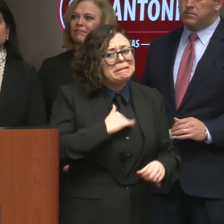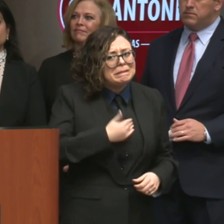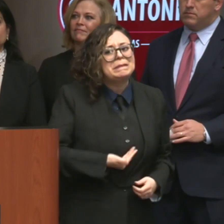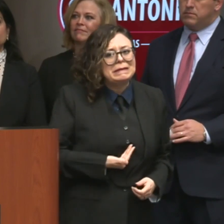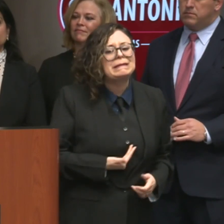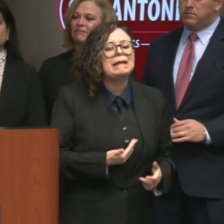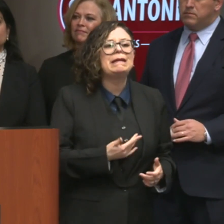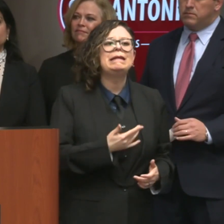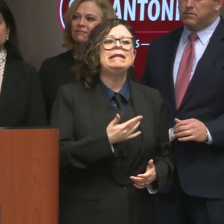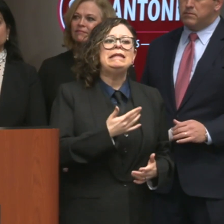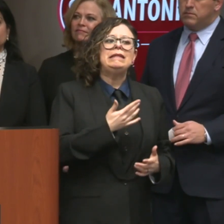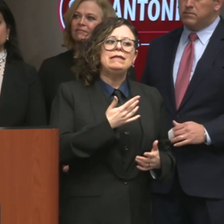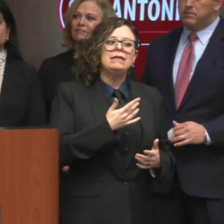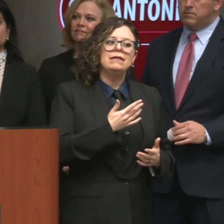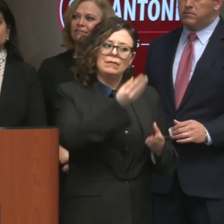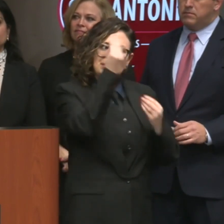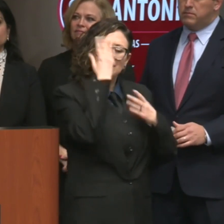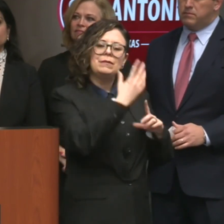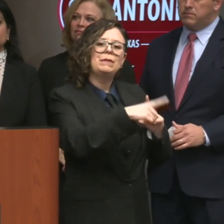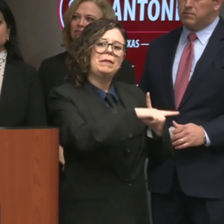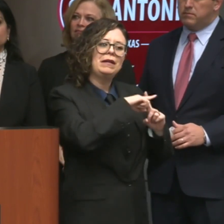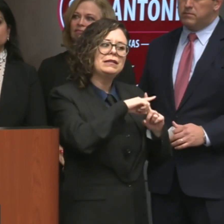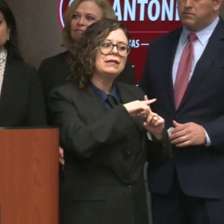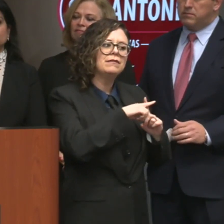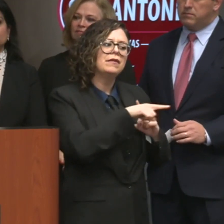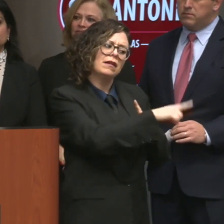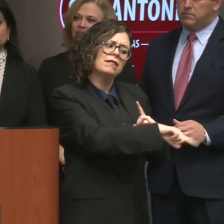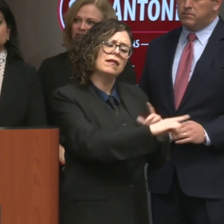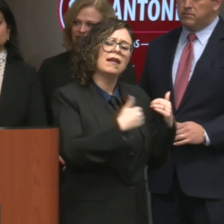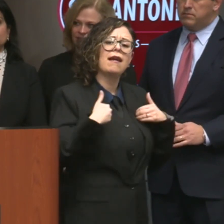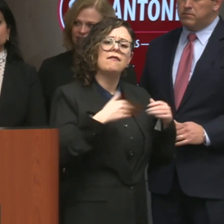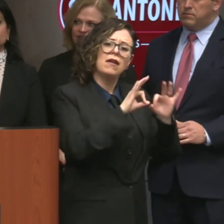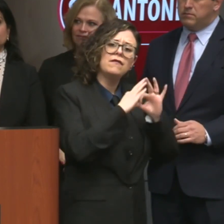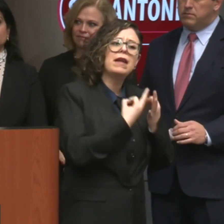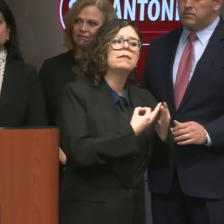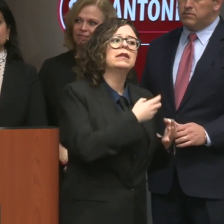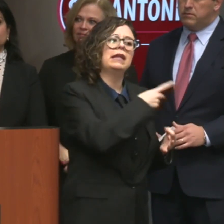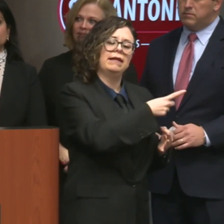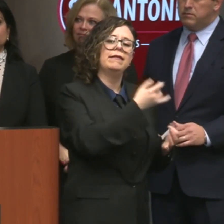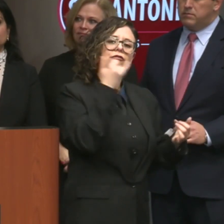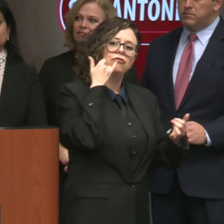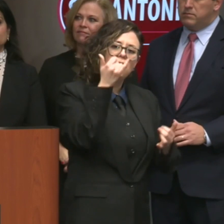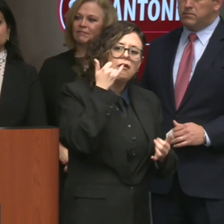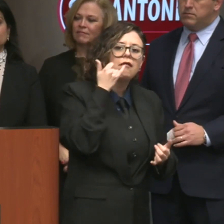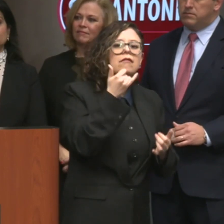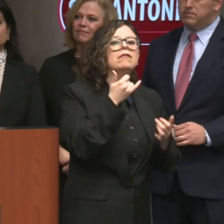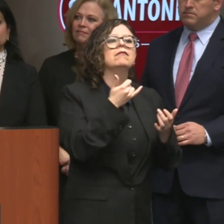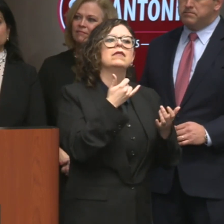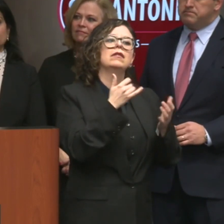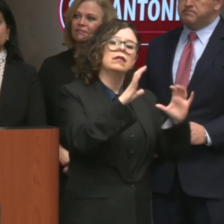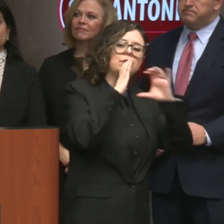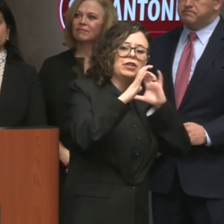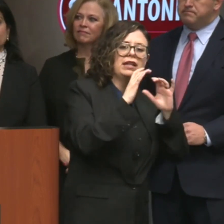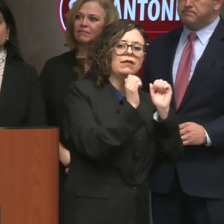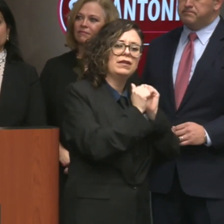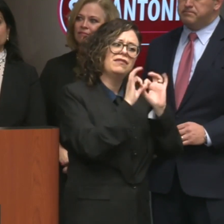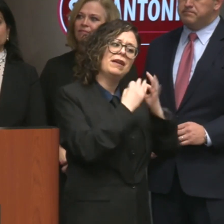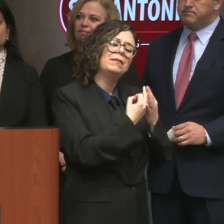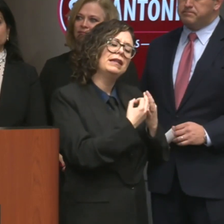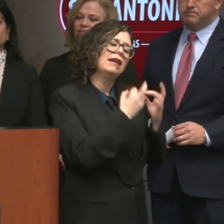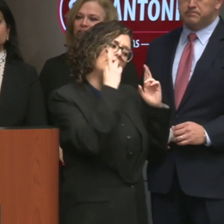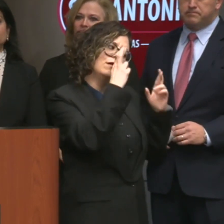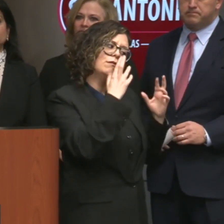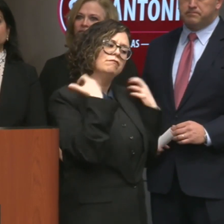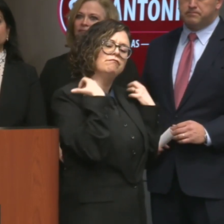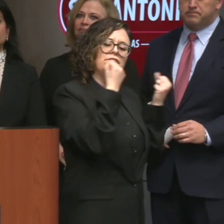night. And they do have loved ones in the United States that they are in contact with by phone, and we wish this individual well.